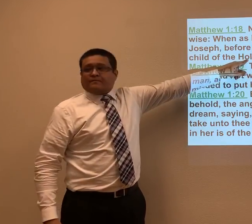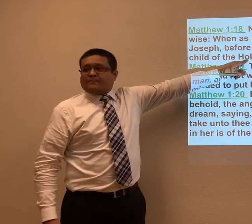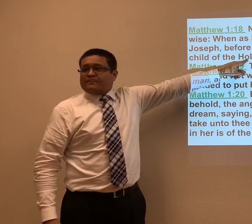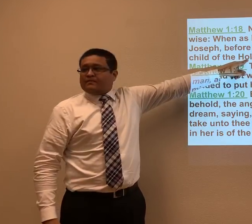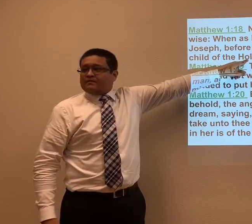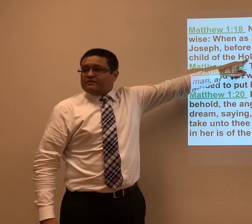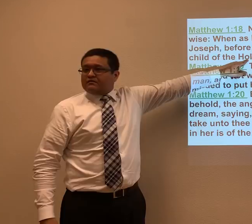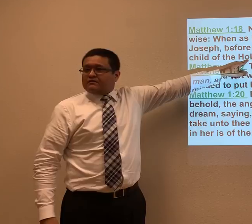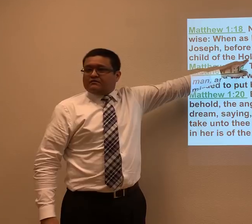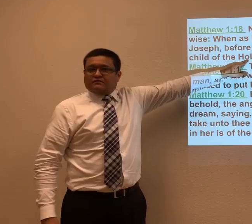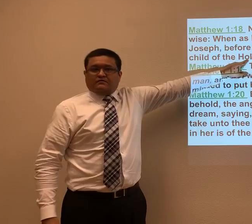Ghost.